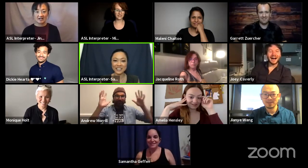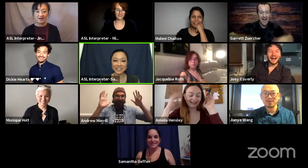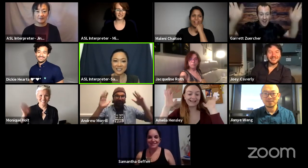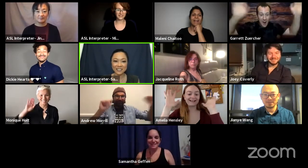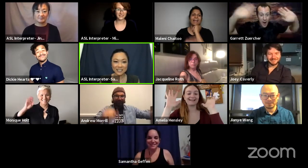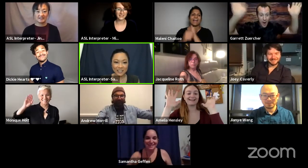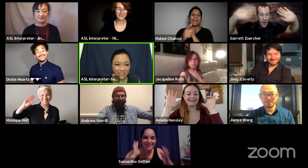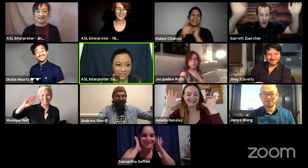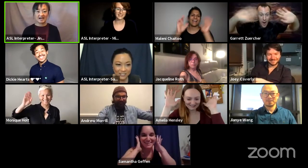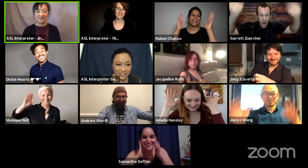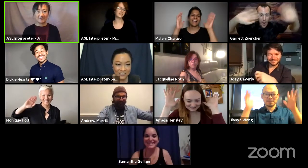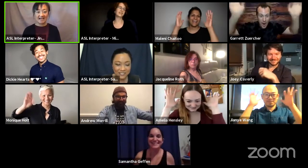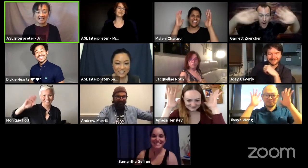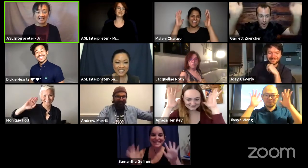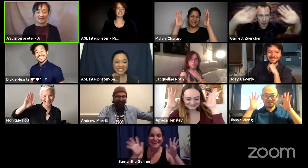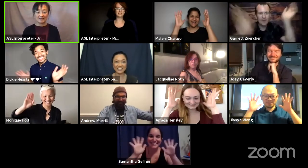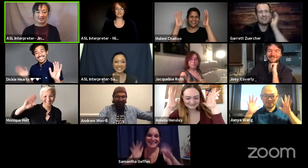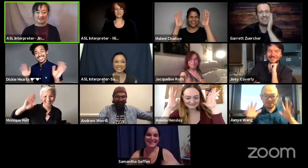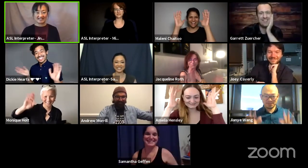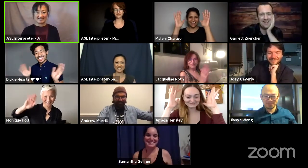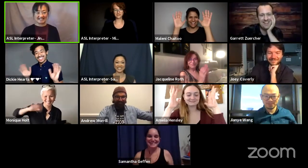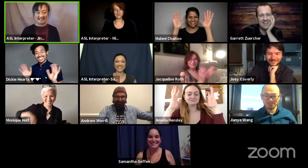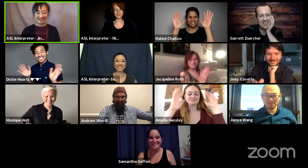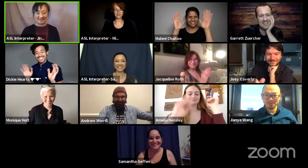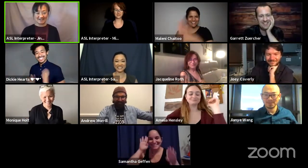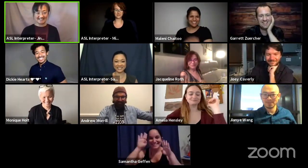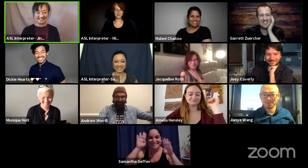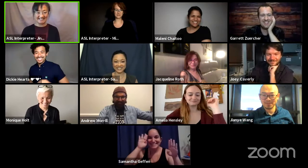Oh, here we are, finally. Oh my goodness, hello.